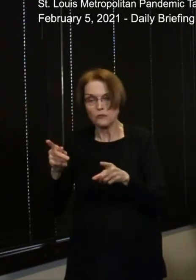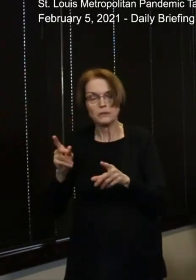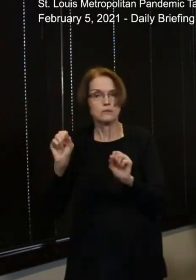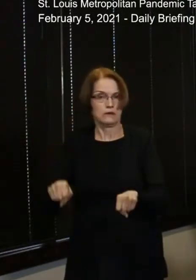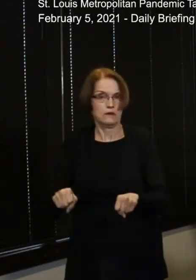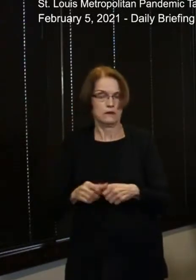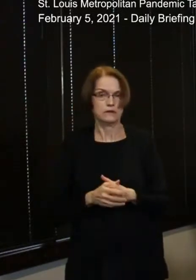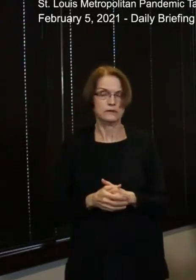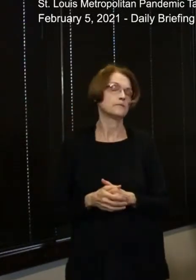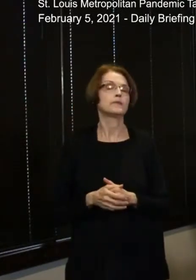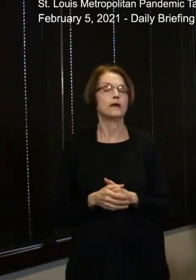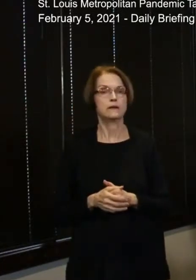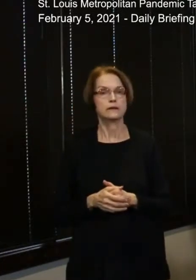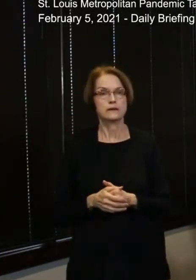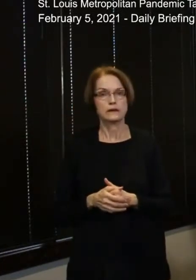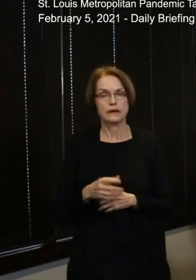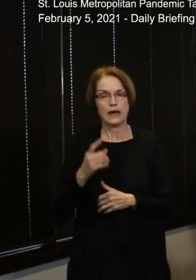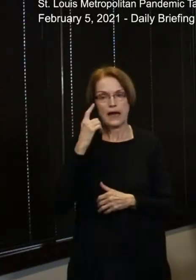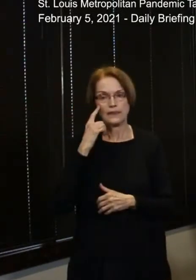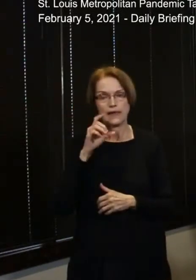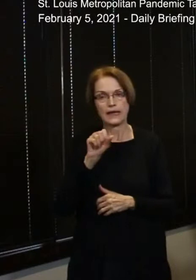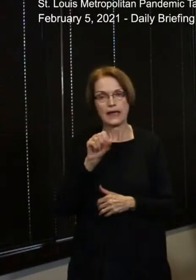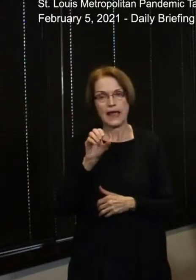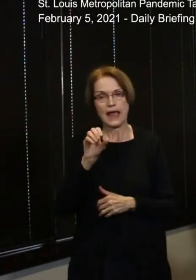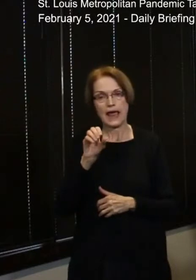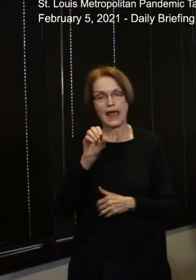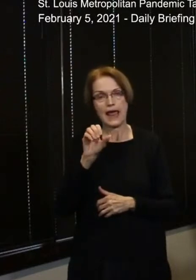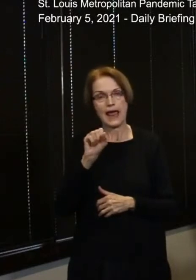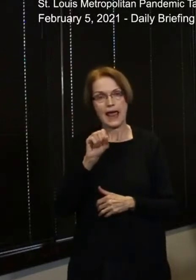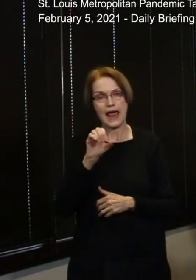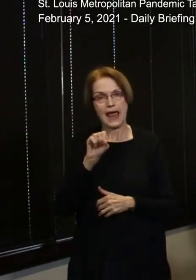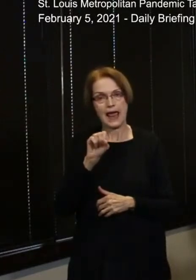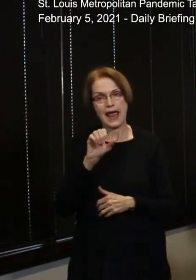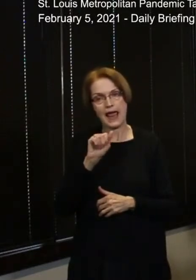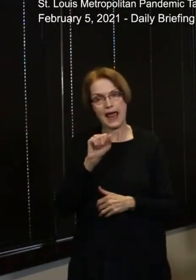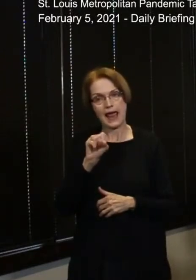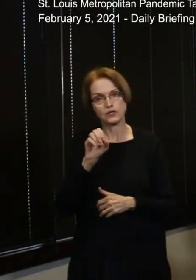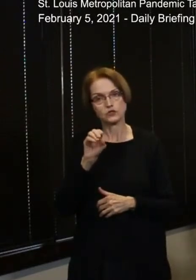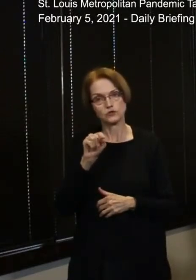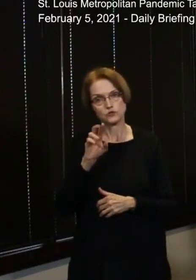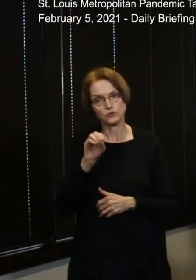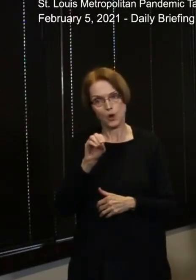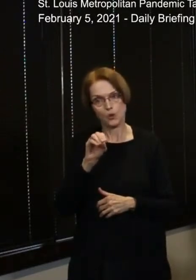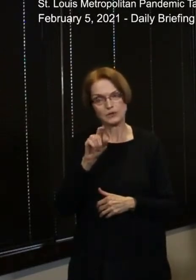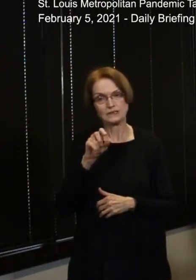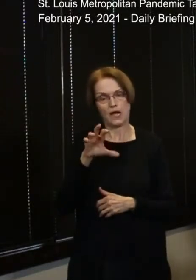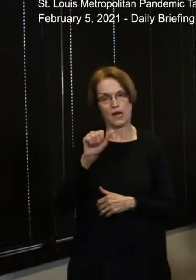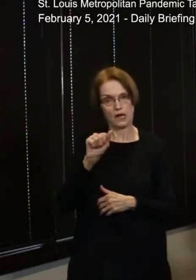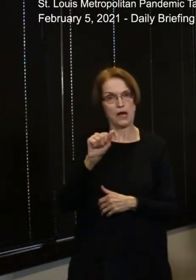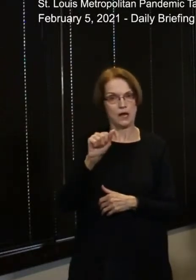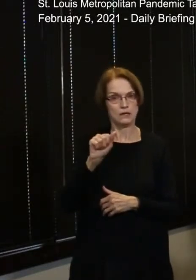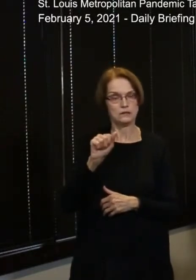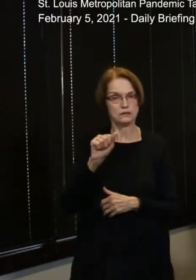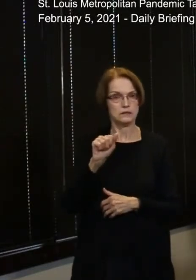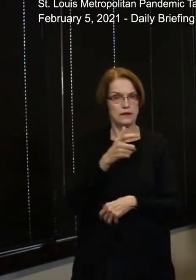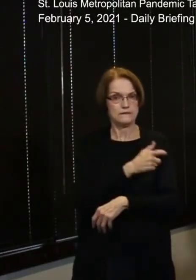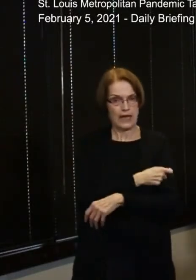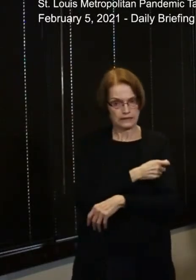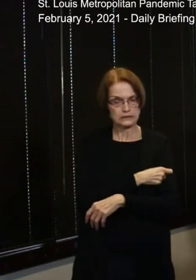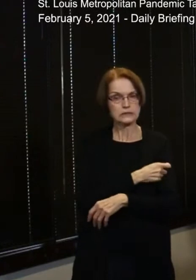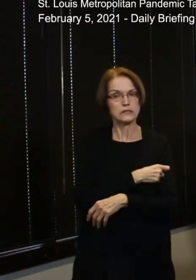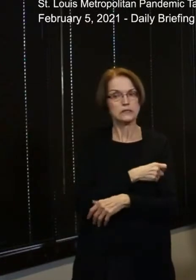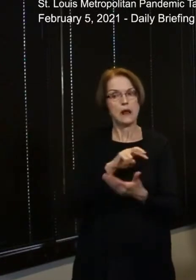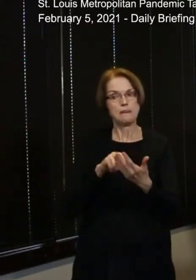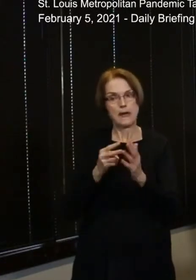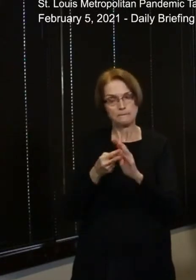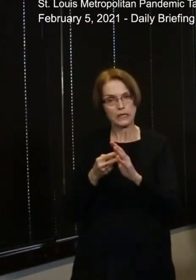recent news about I believe it's the AstraZeneca vaccine, that showed a decrease in transmissibility as well. So it didn't go down to zero, though.